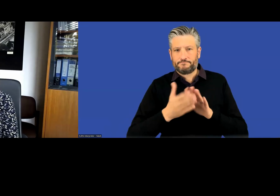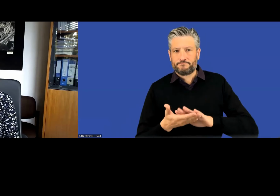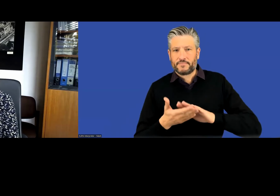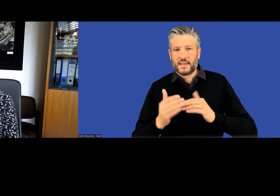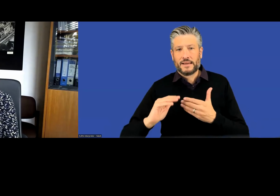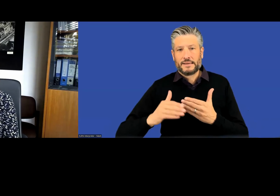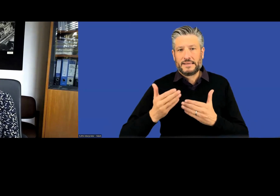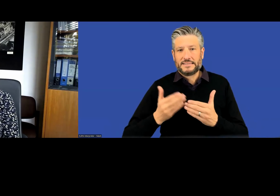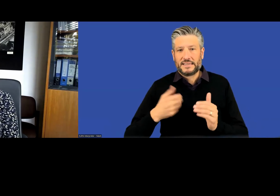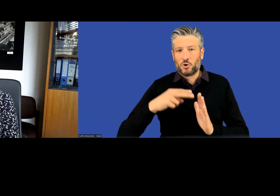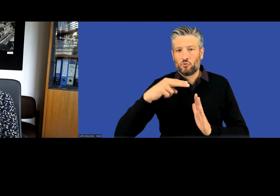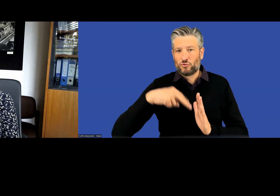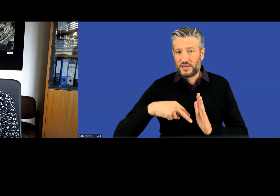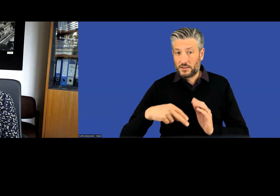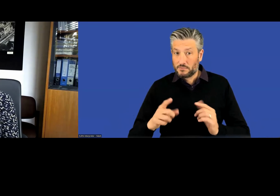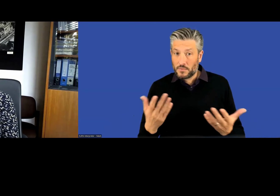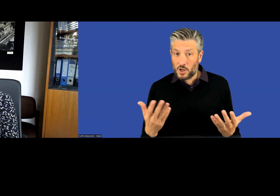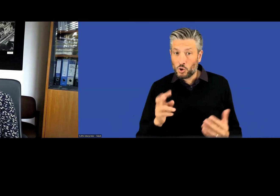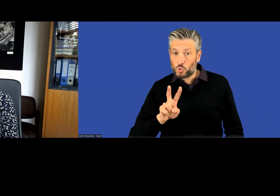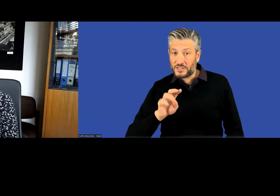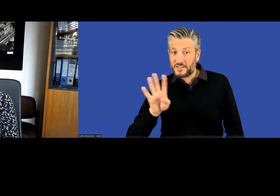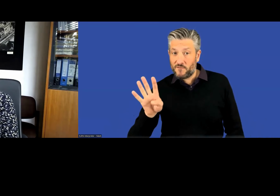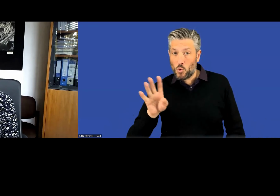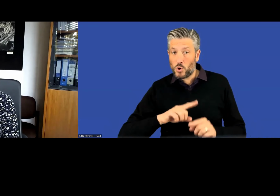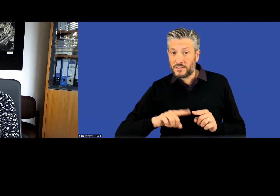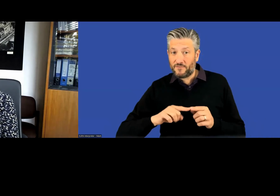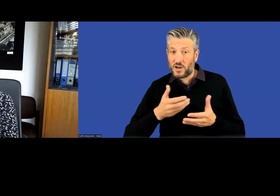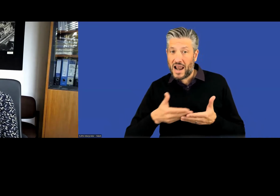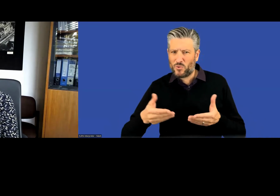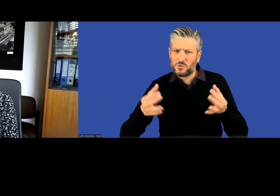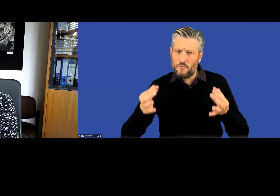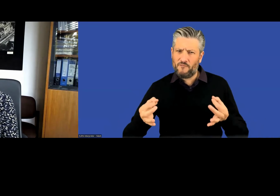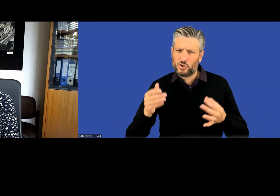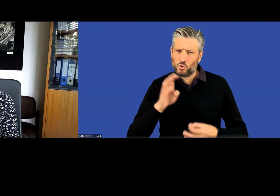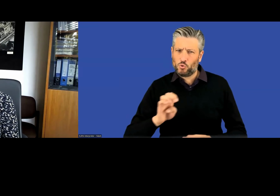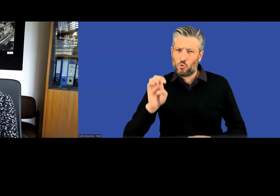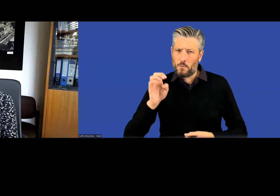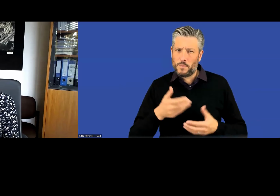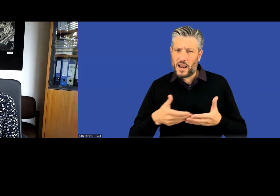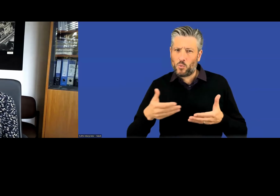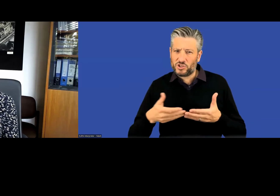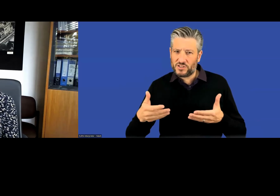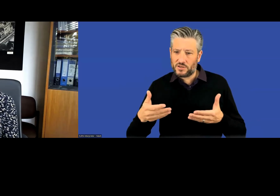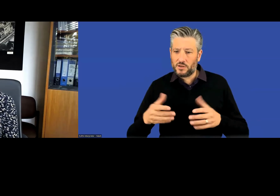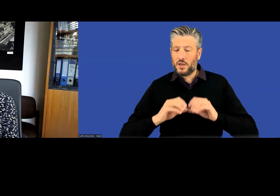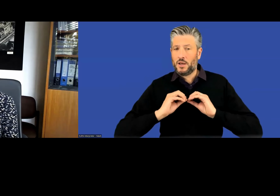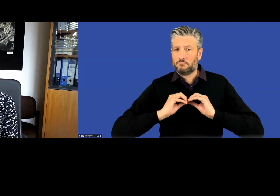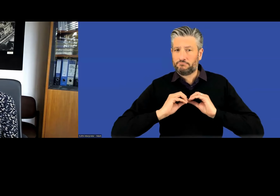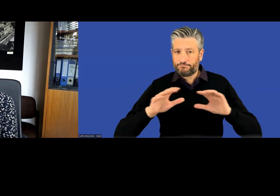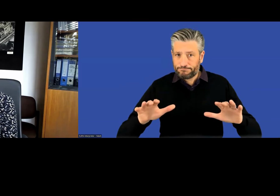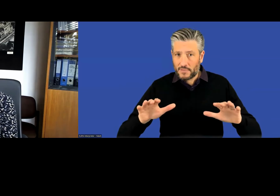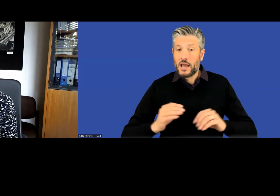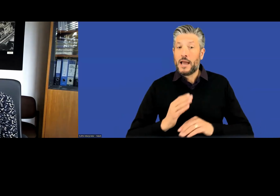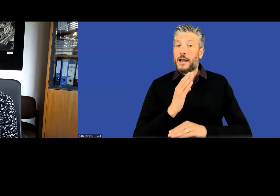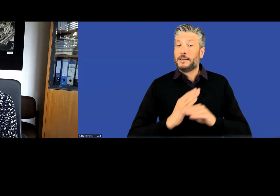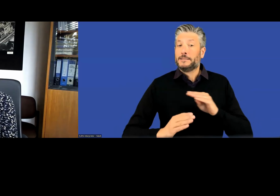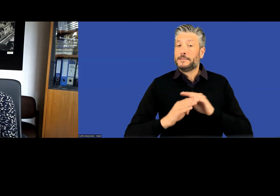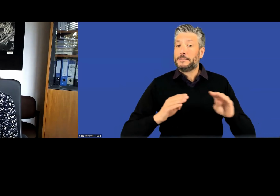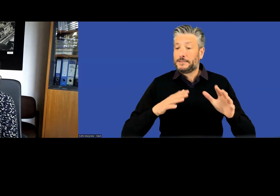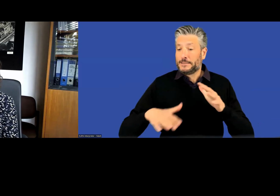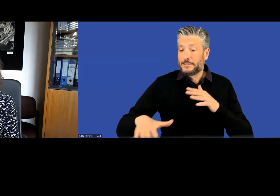official languages. And about 80% of the respondents with disabilities chose to use that format of survey for